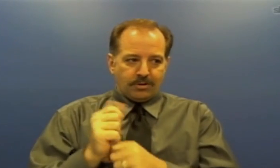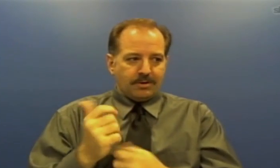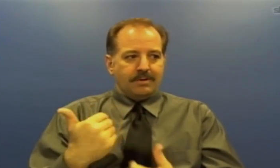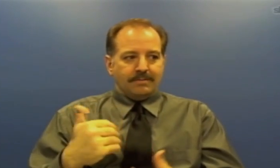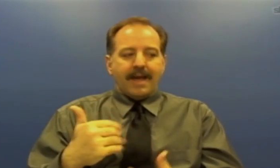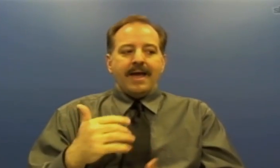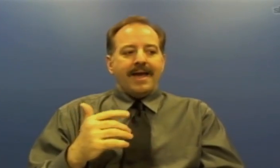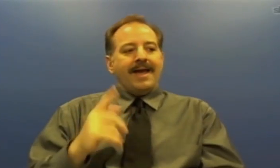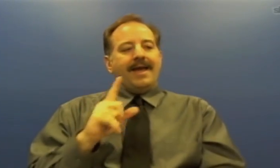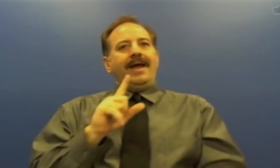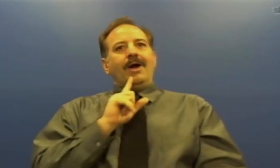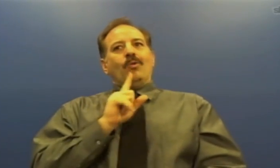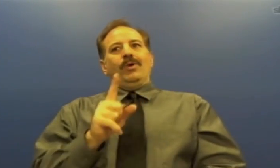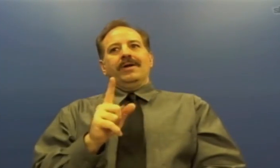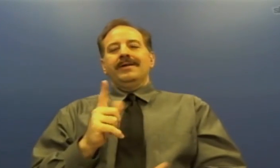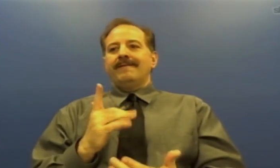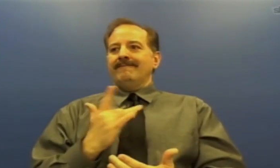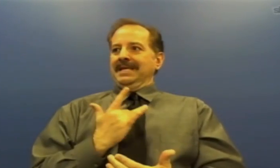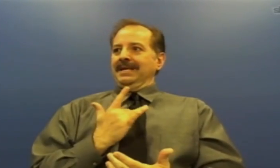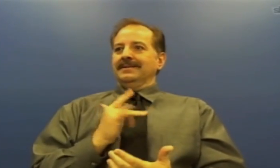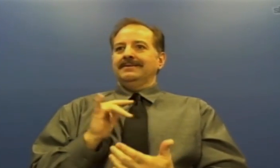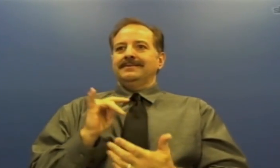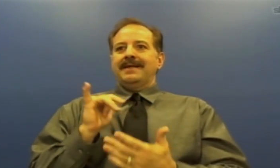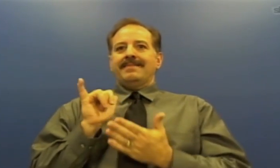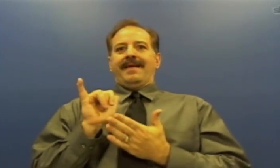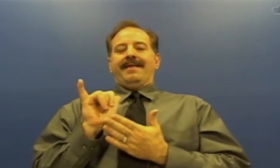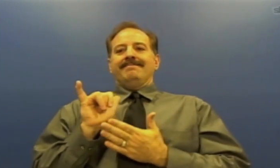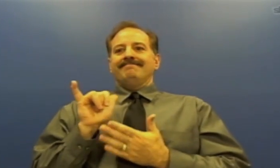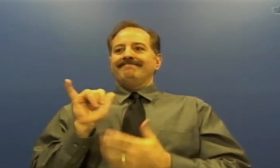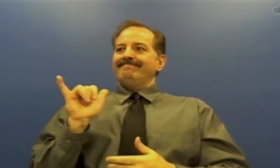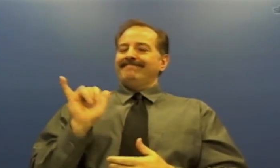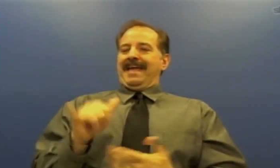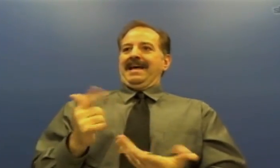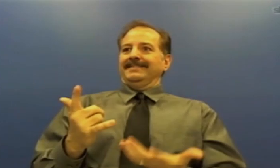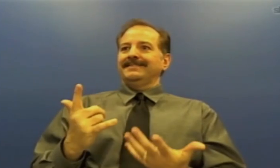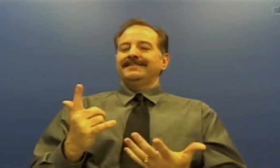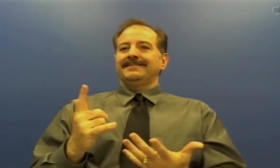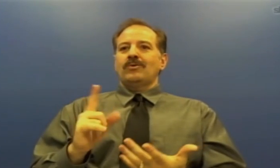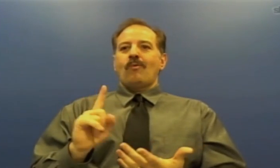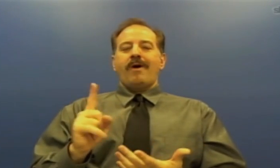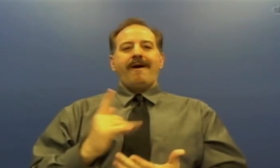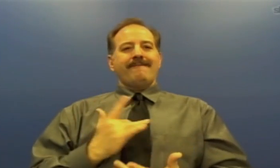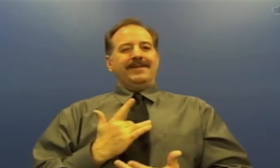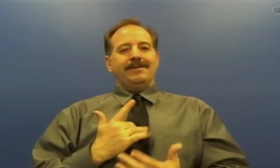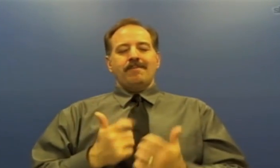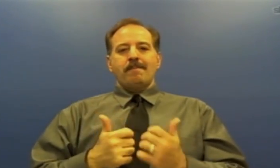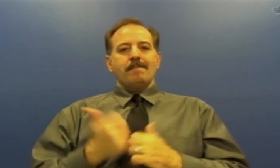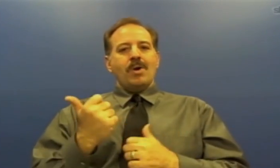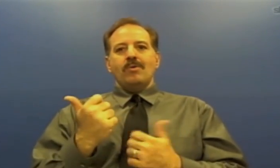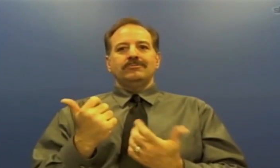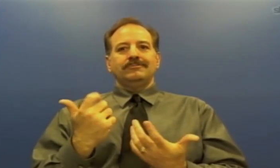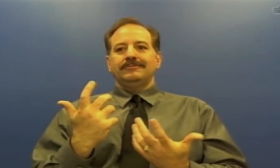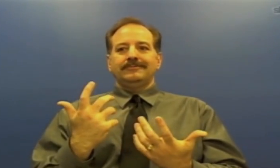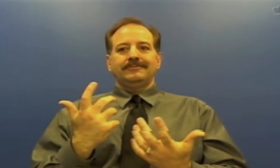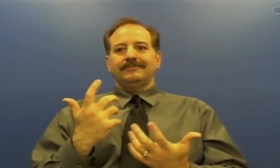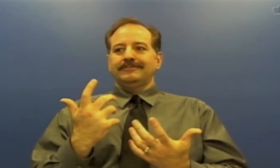urgent care kind of work. And I always feel as though, I don't know, this is where I